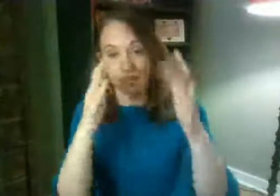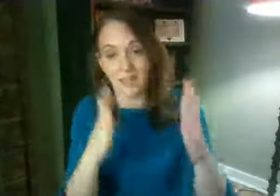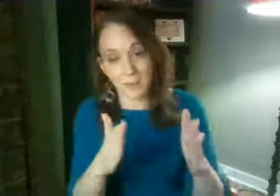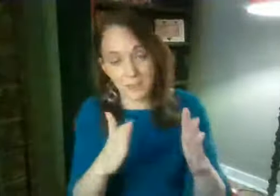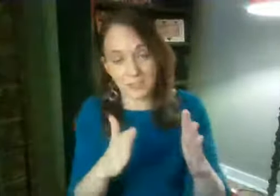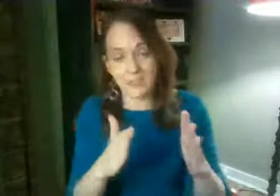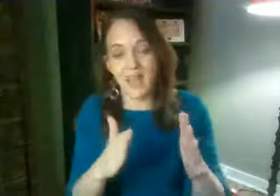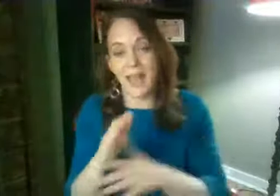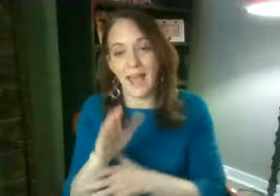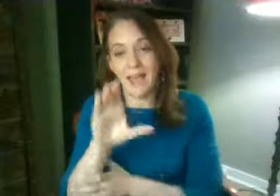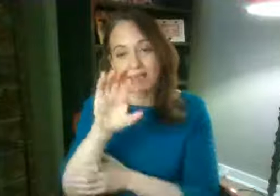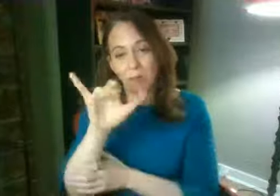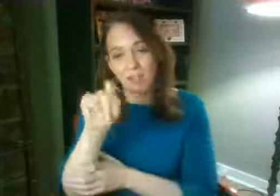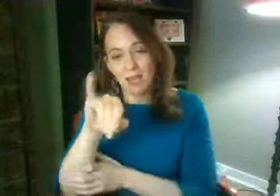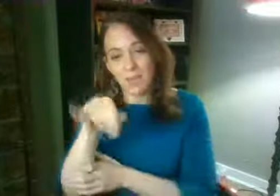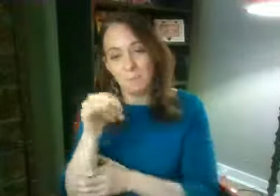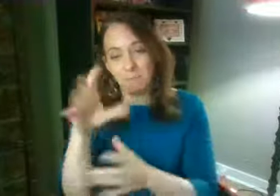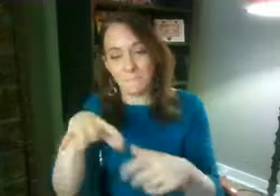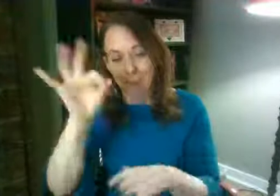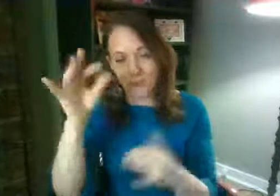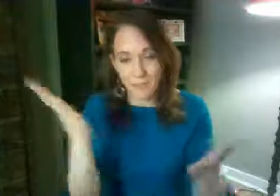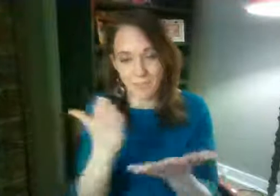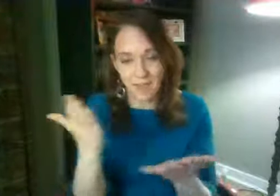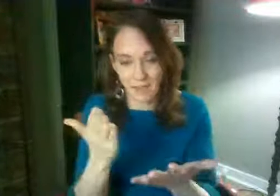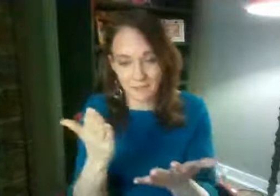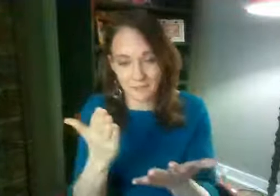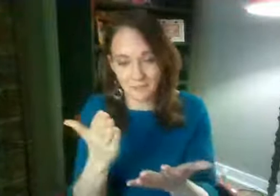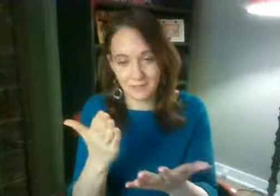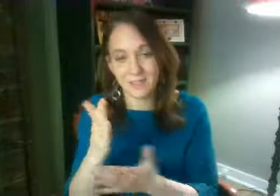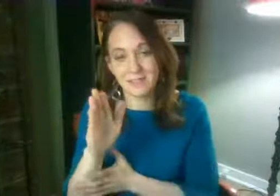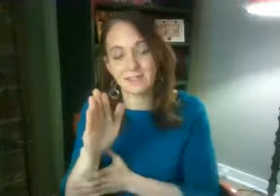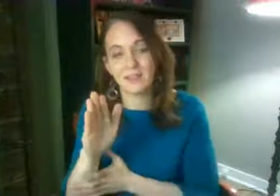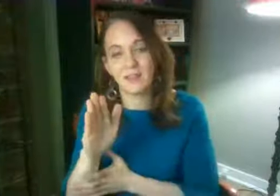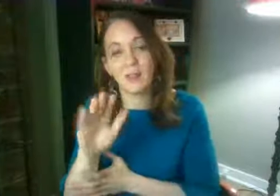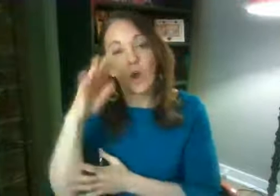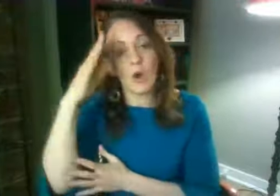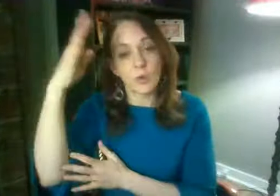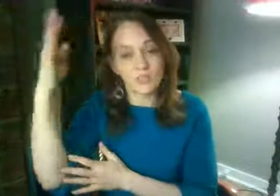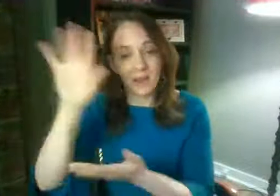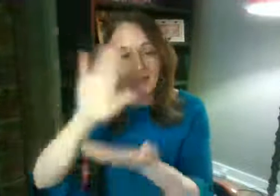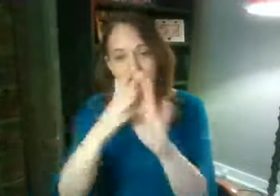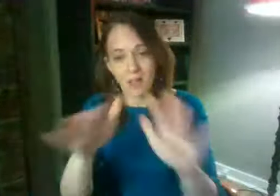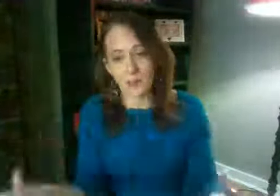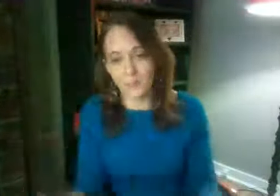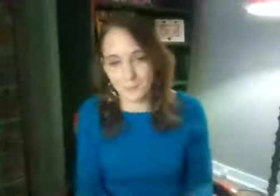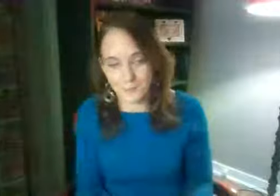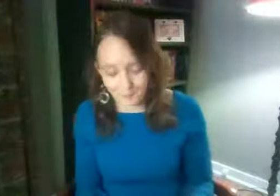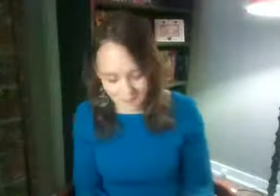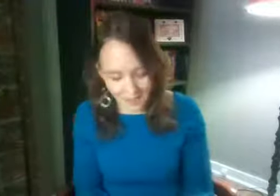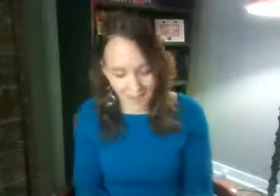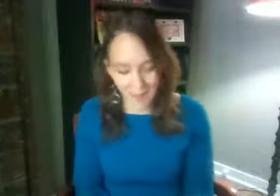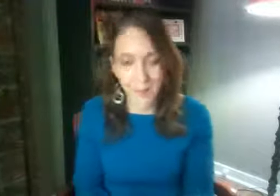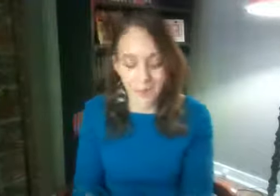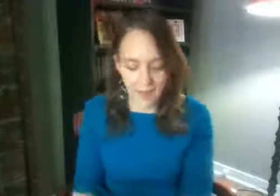the campers at CYJ picked for today is Oseh Shalom. I'm going to play